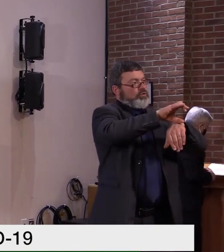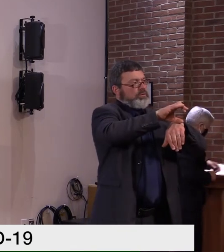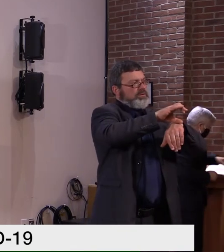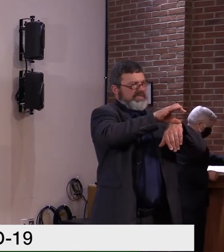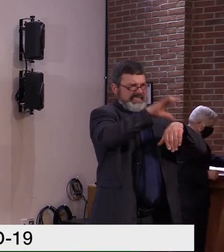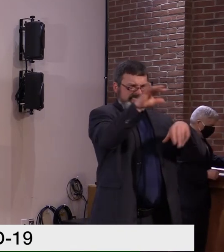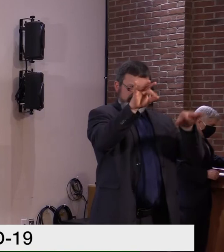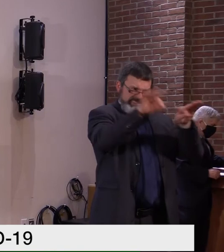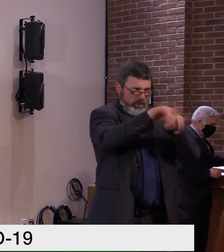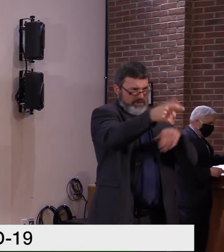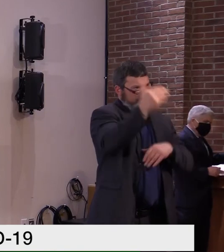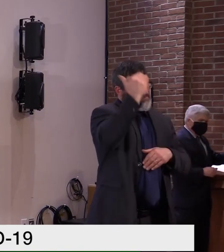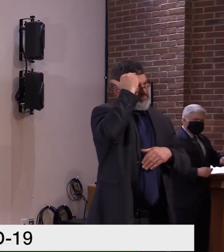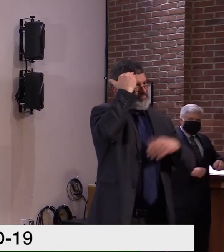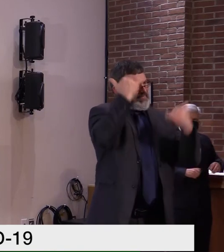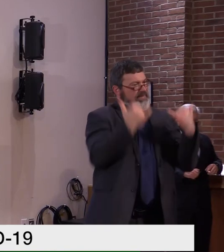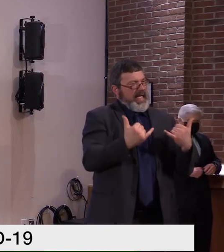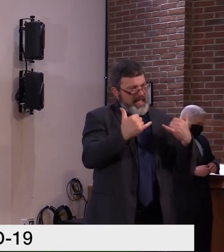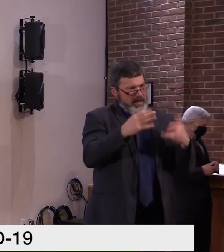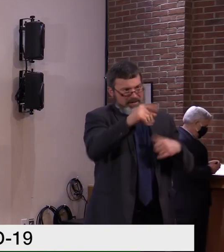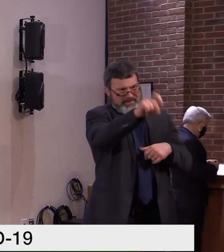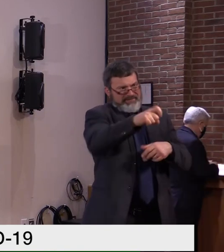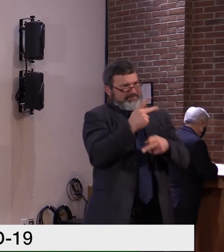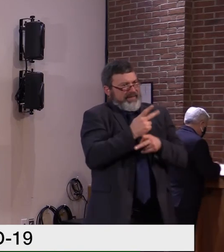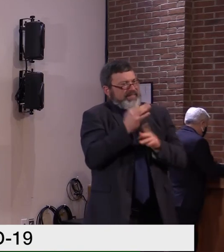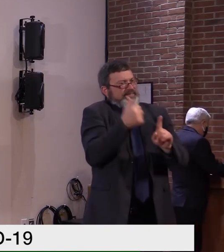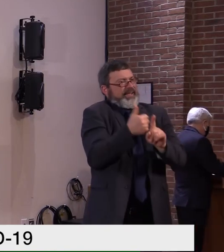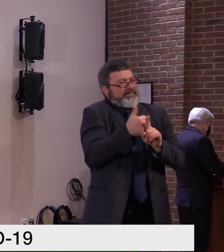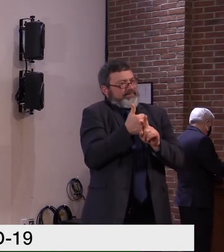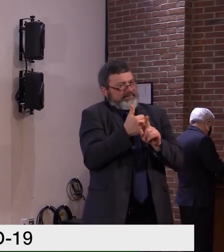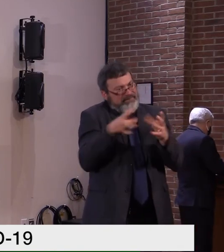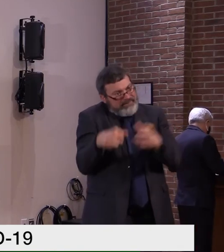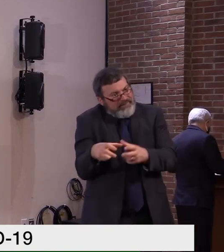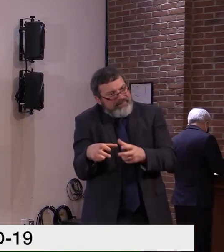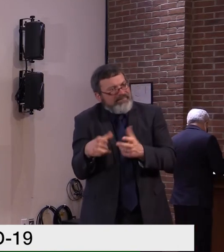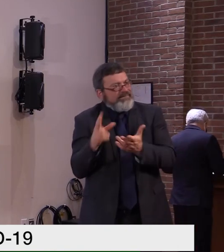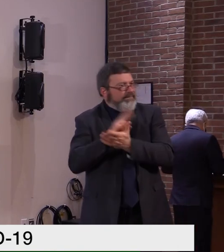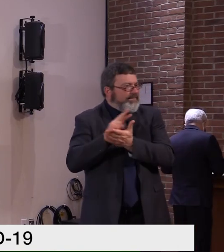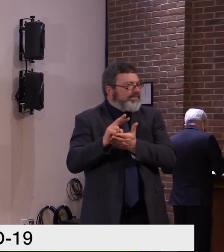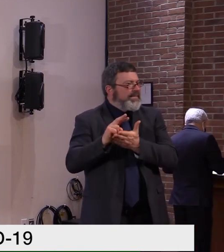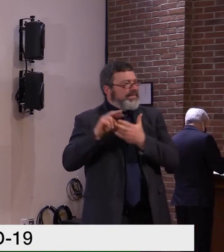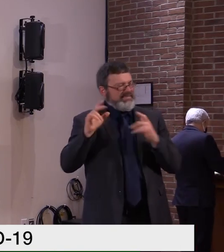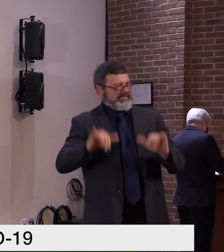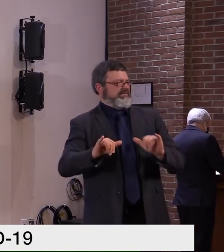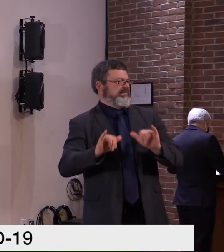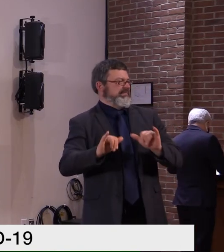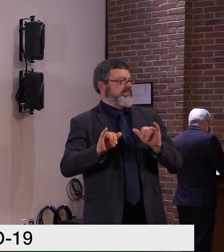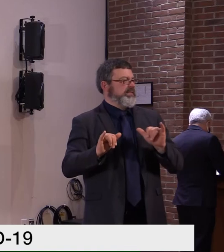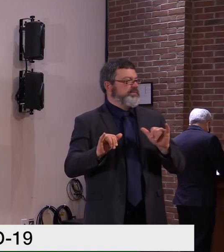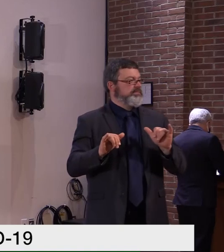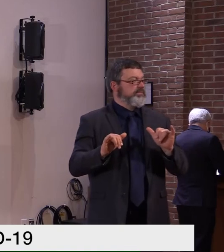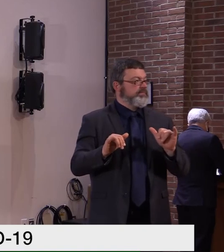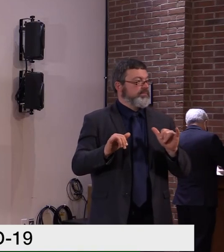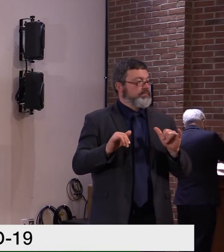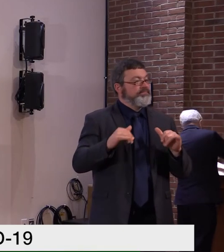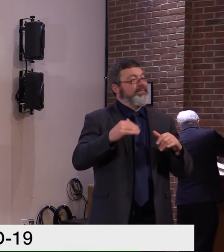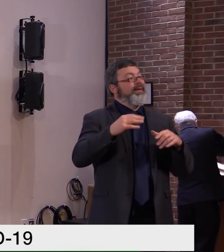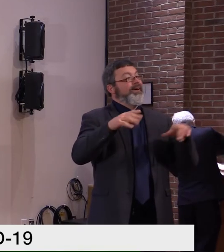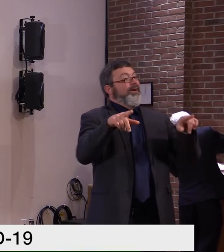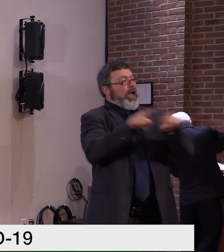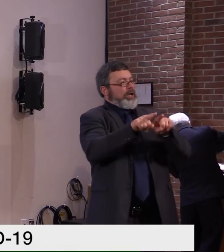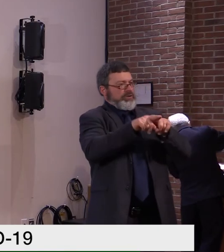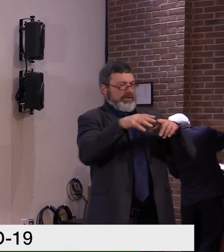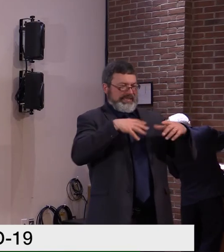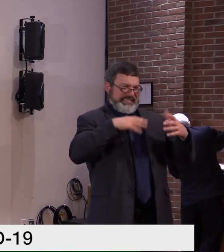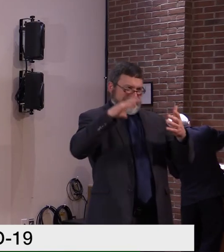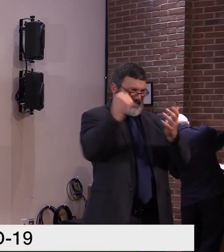thing at the right time. So, you know, and plus it was an educational effort as well. So we feel that, you